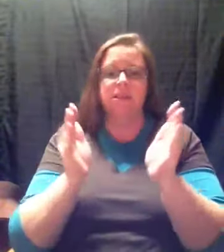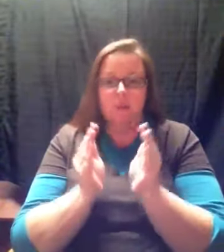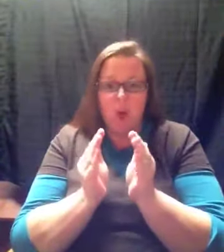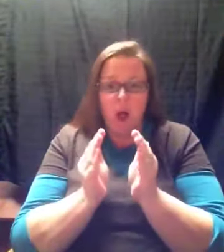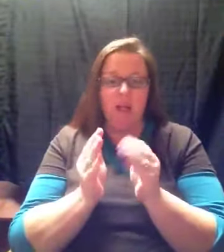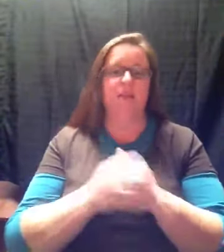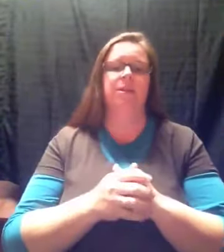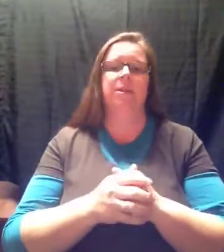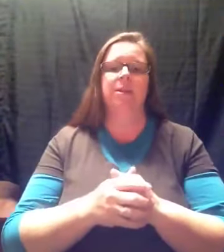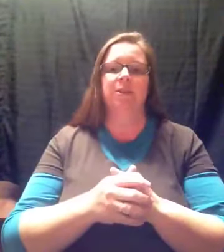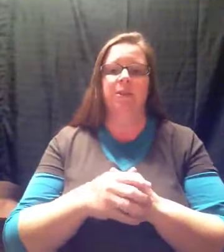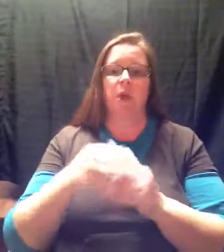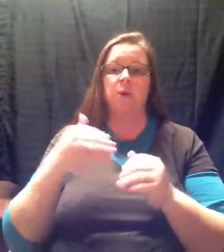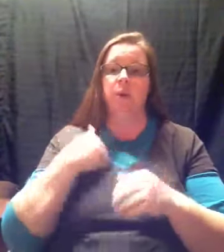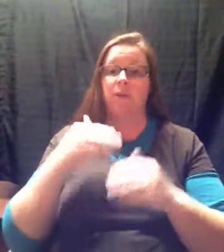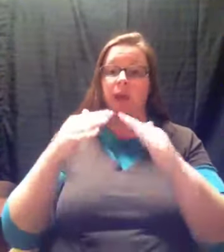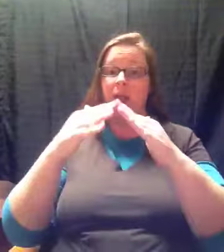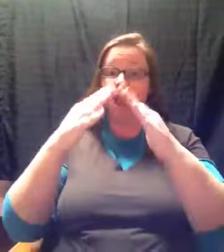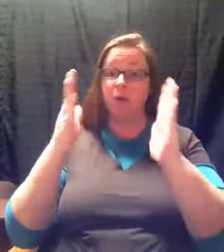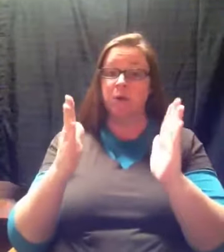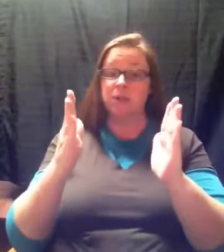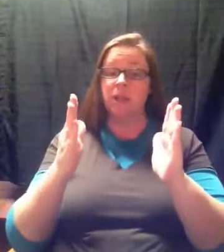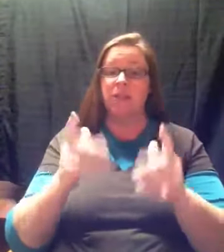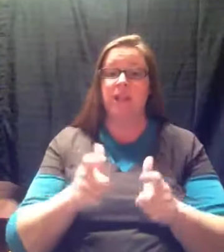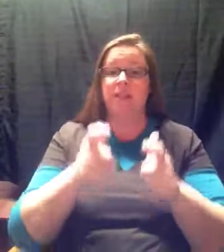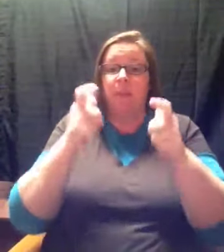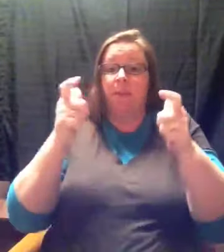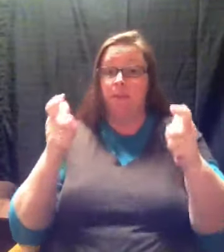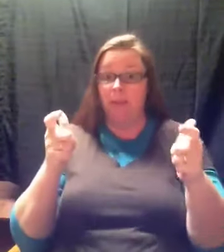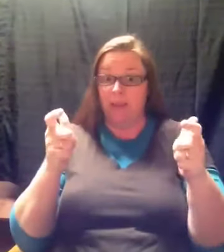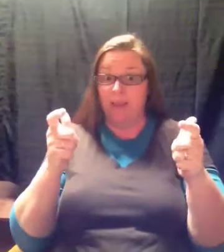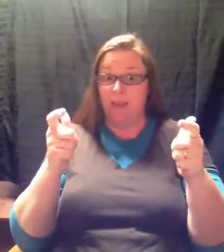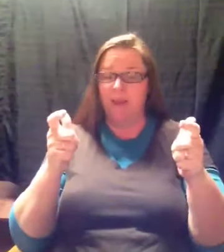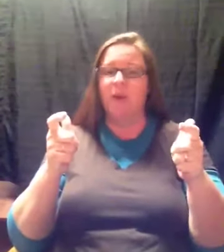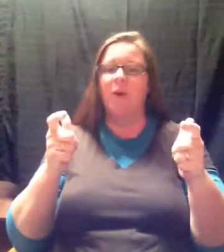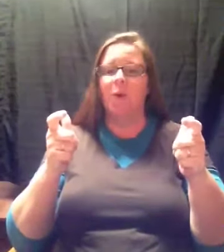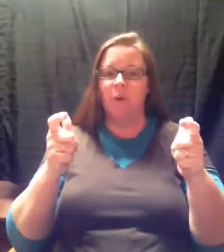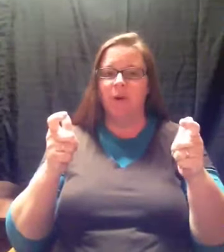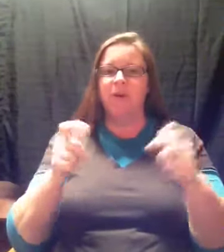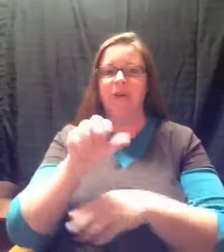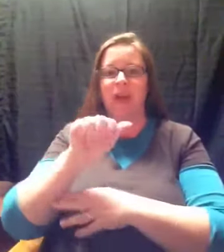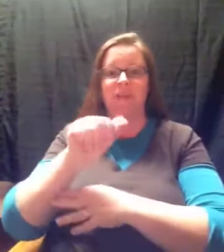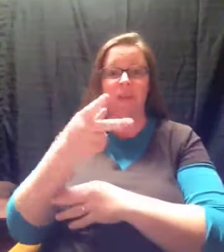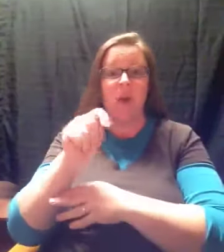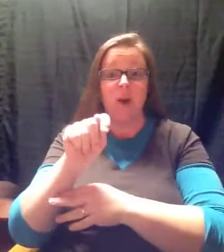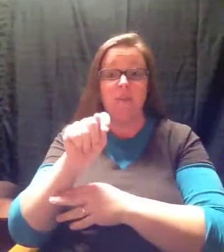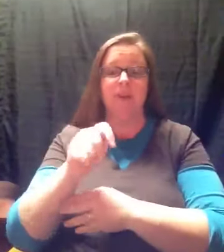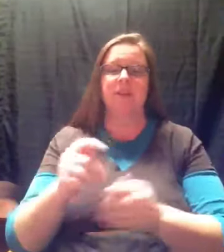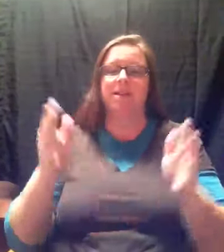Small. So you have a house that's big. Or do you have an apartment